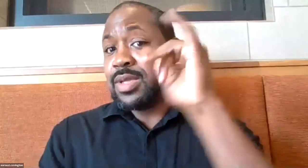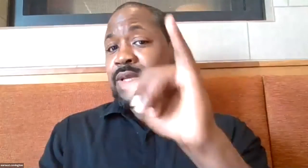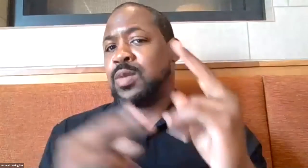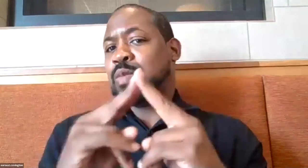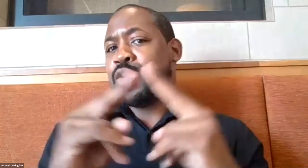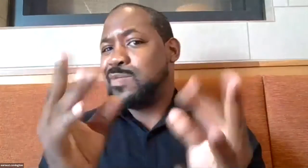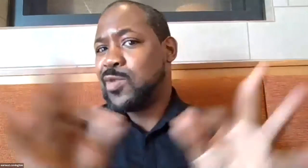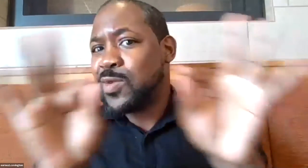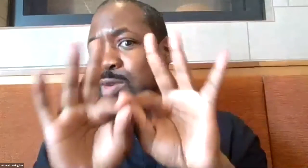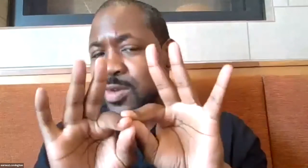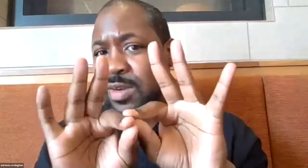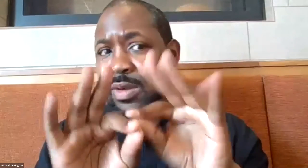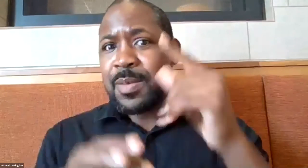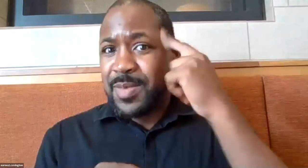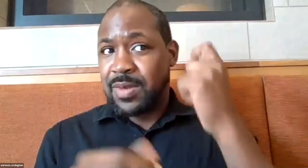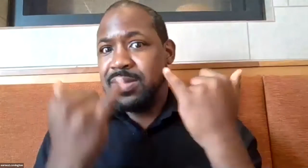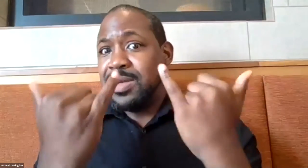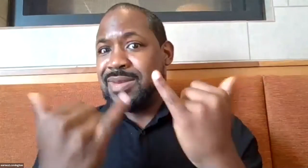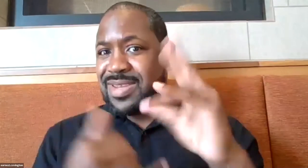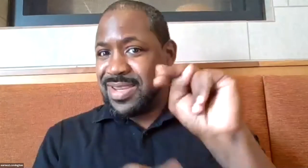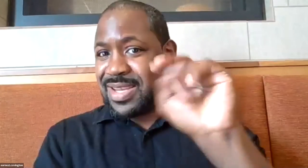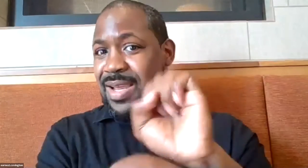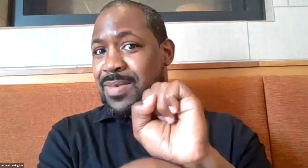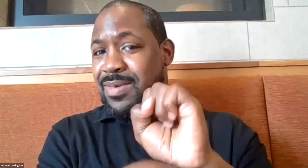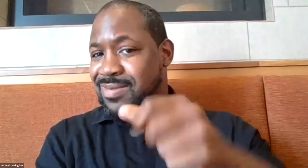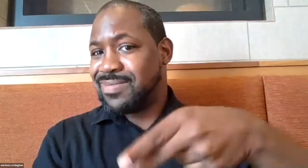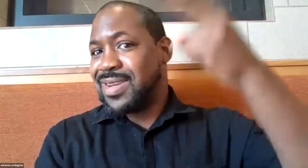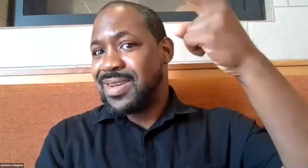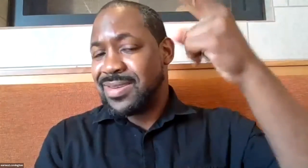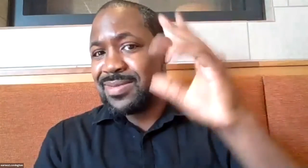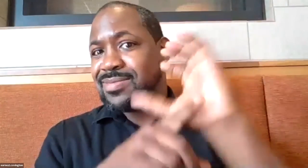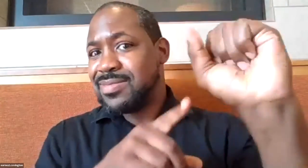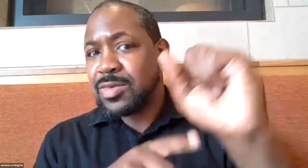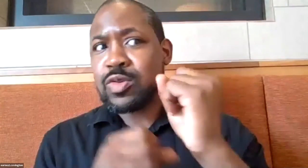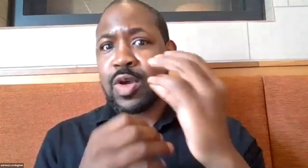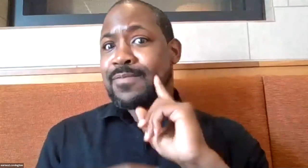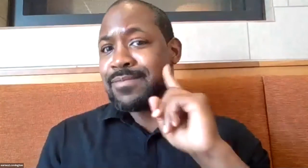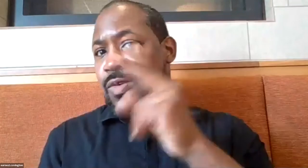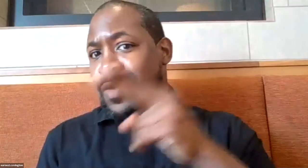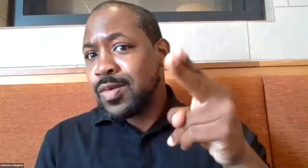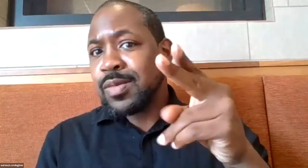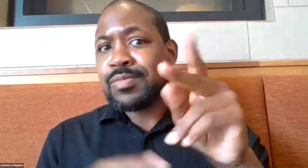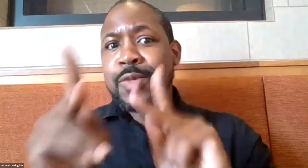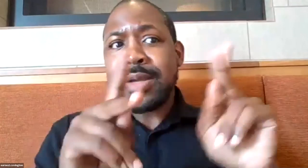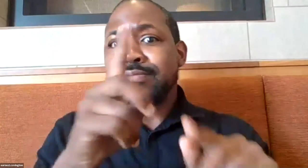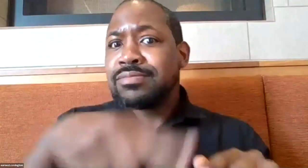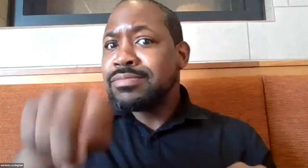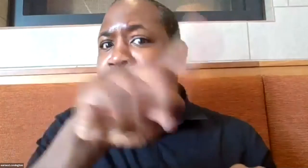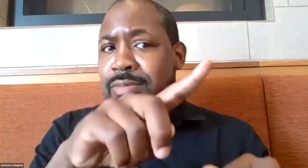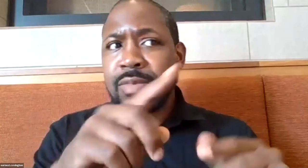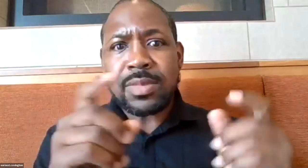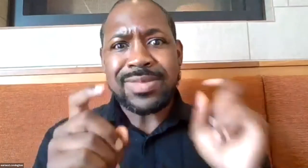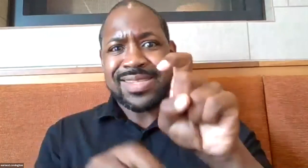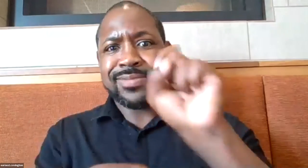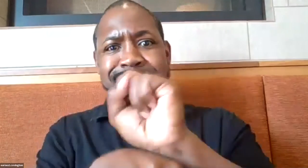resume writing and interview tips for communication. I think that's very important, you know, especially when the demand for work is very high right now,